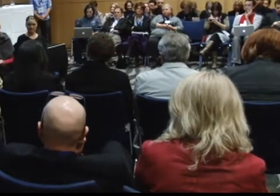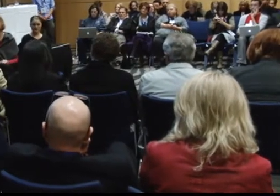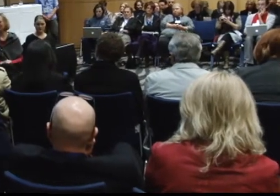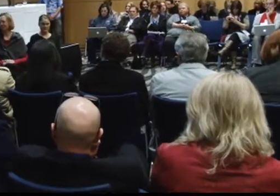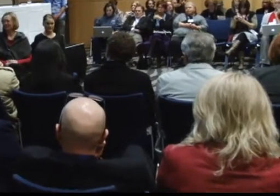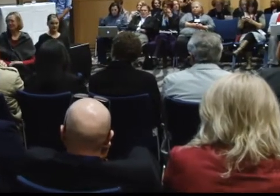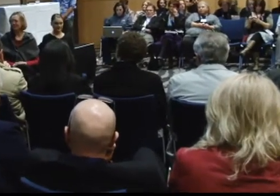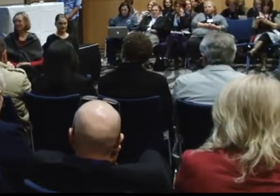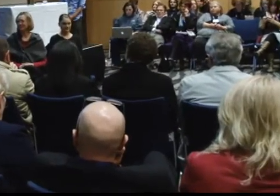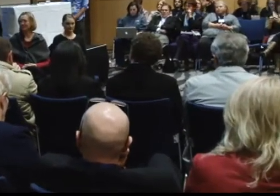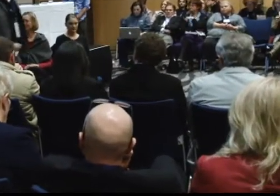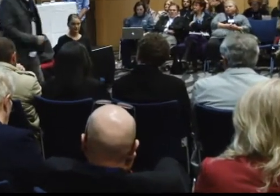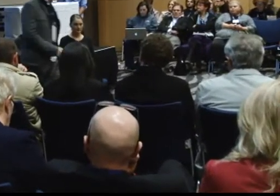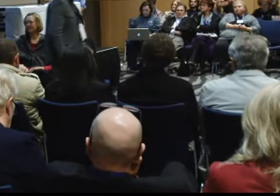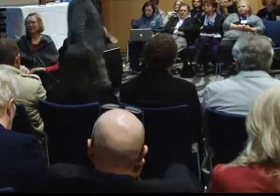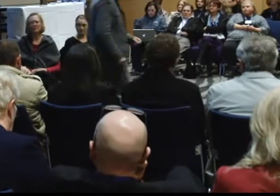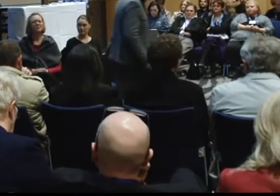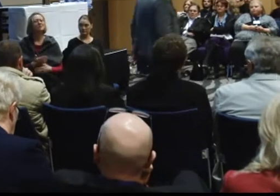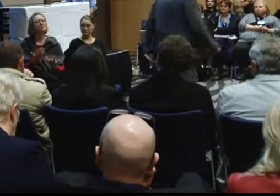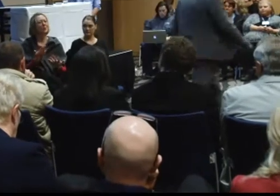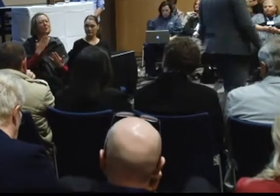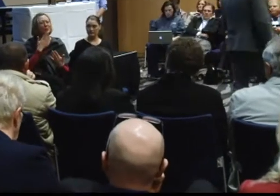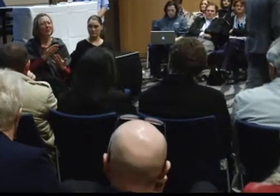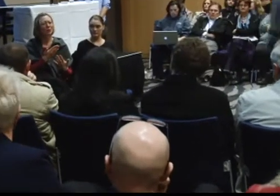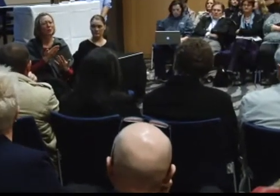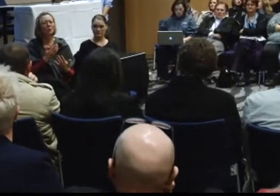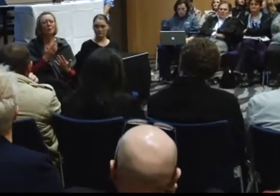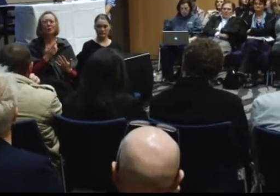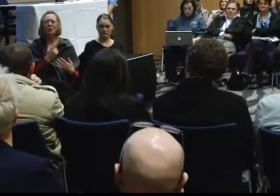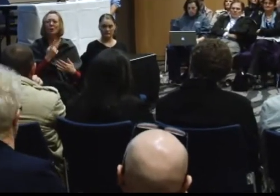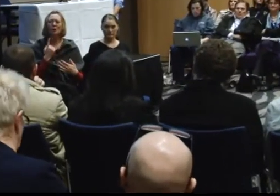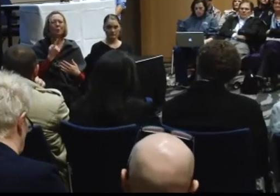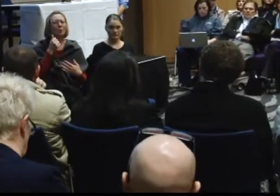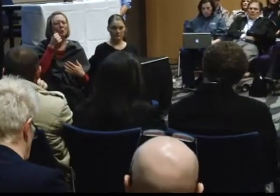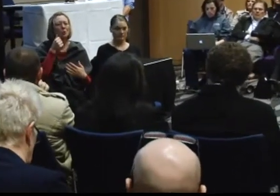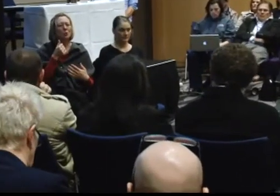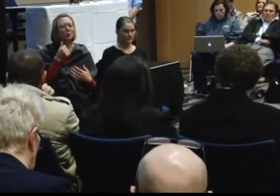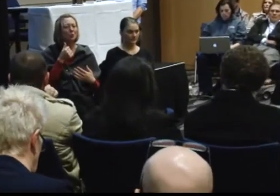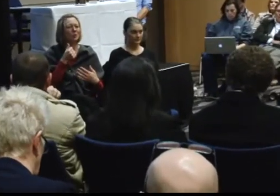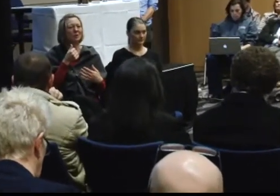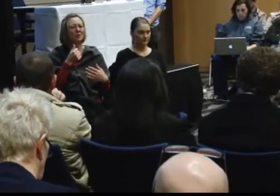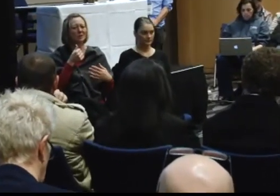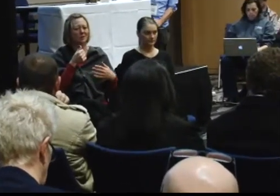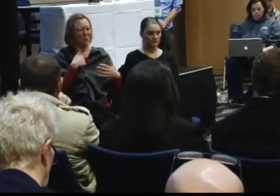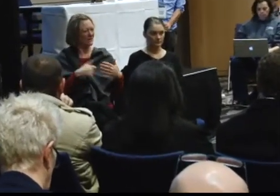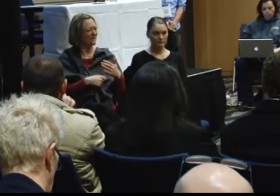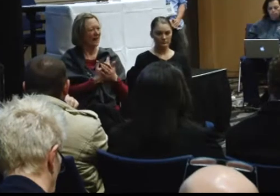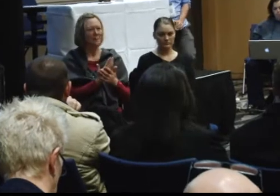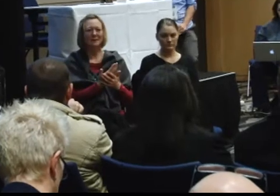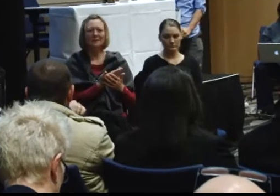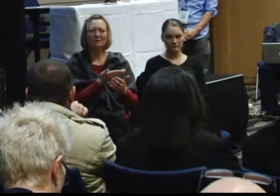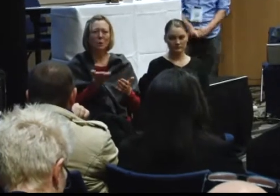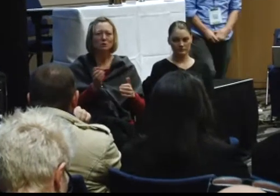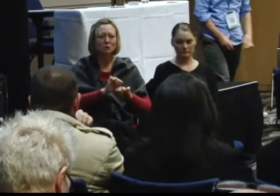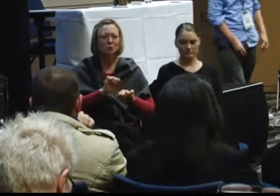Fantastic. Thank you. So who knew that we had Quora for students being developed right here in New Zealand? It's absolutely fantastic.